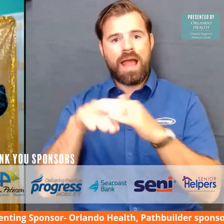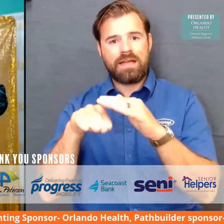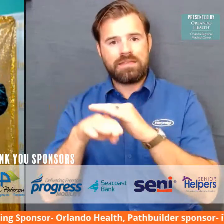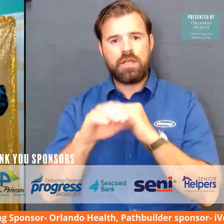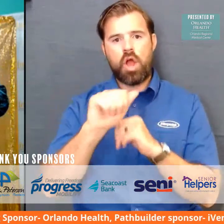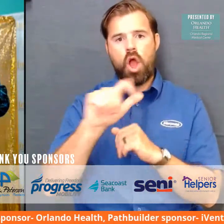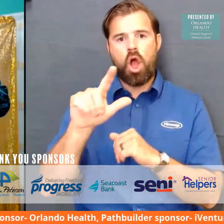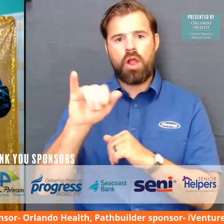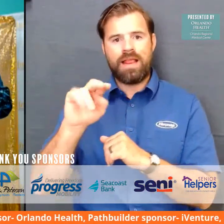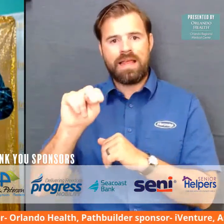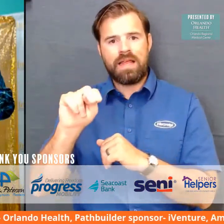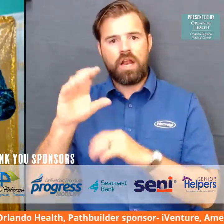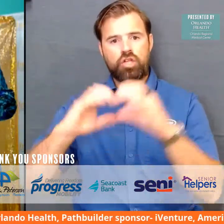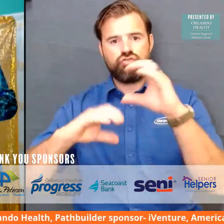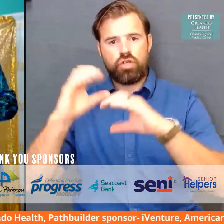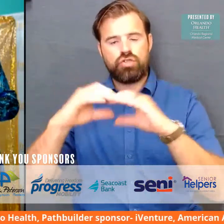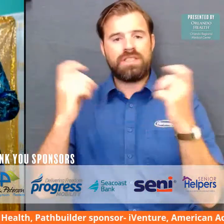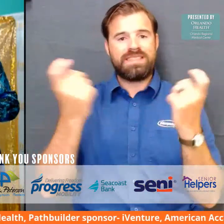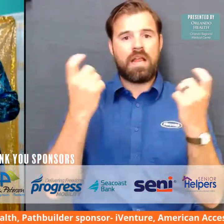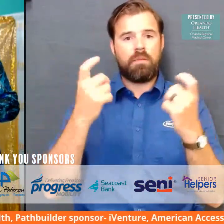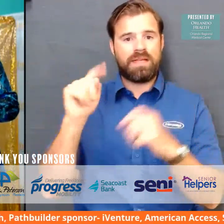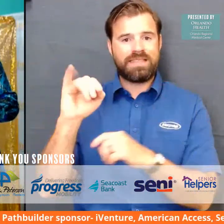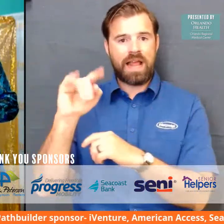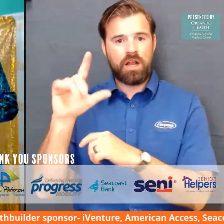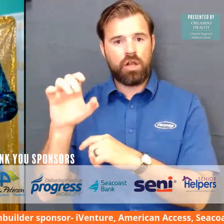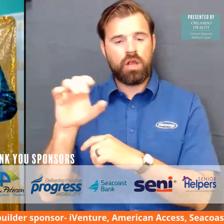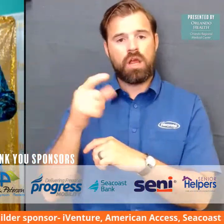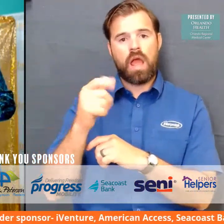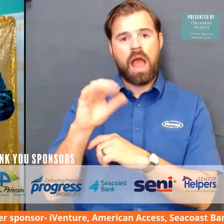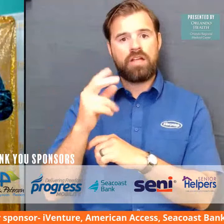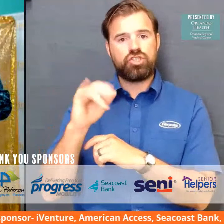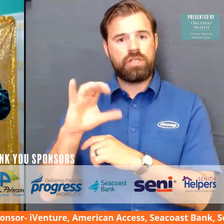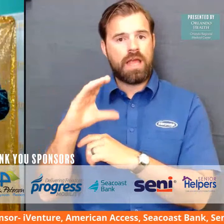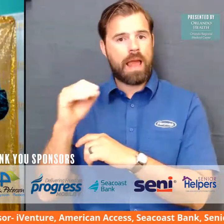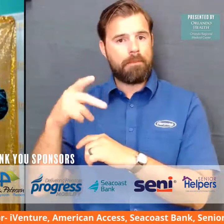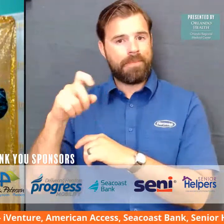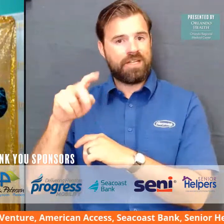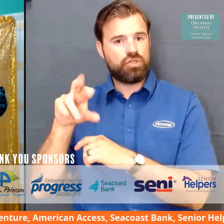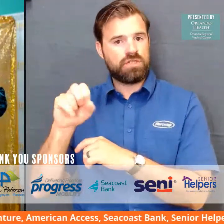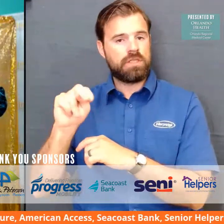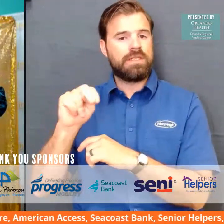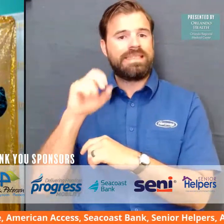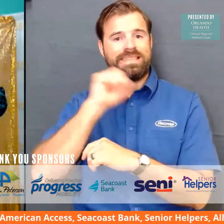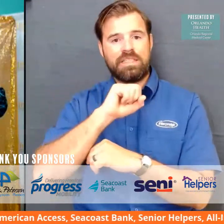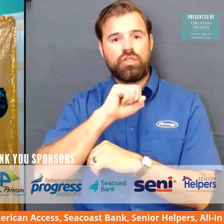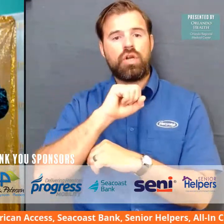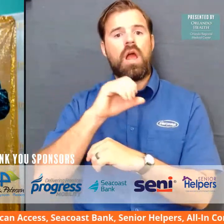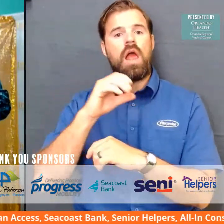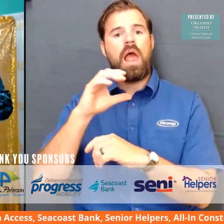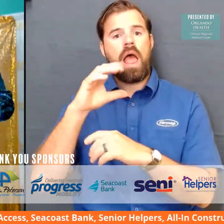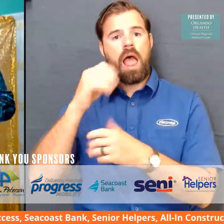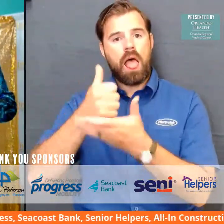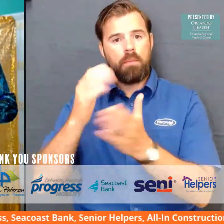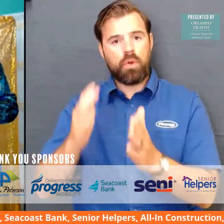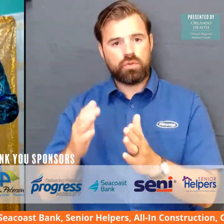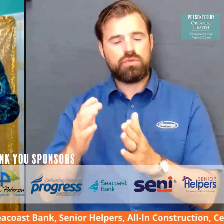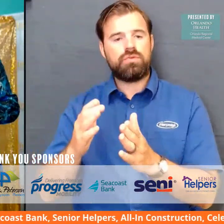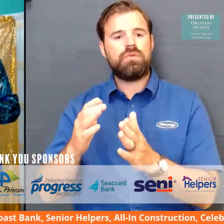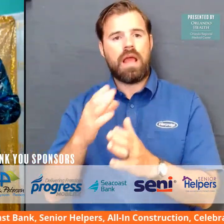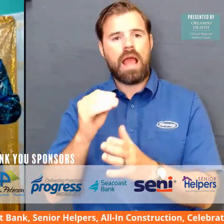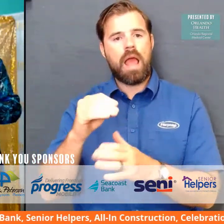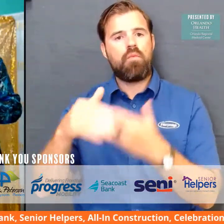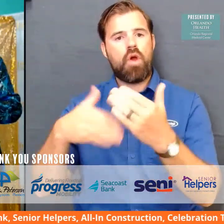Construction, Celebration Title, Kahachi and Peterson, Senior Helpers, Seni, and Progress